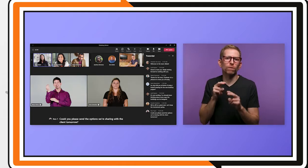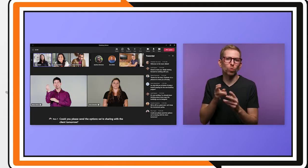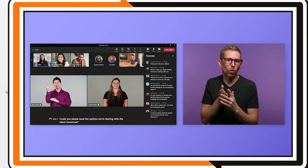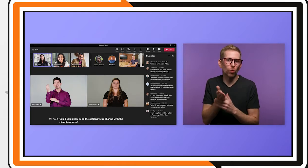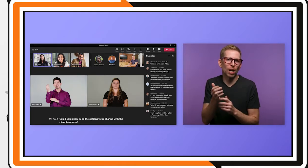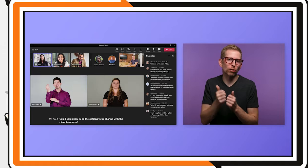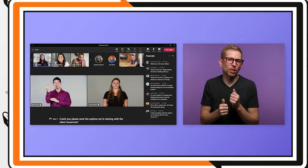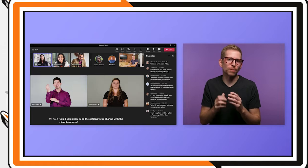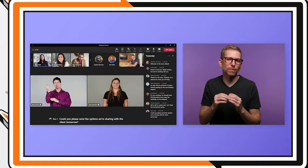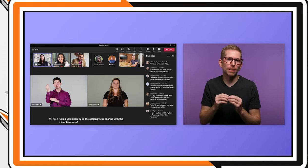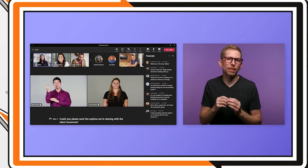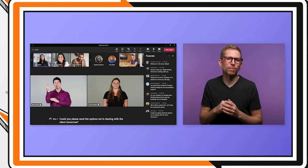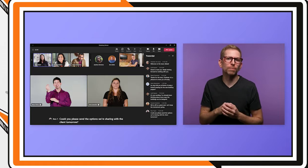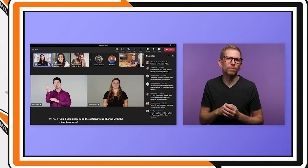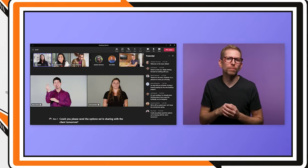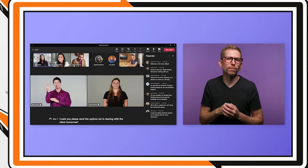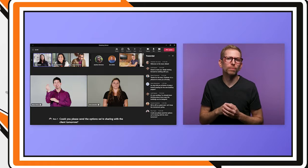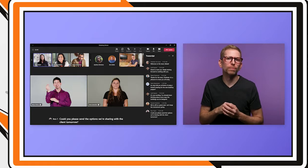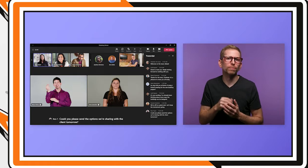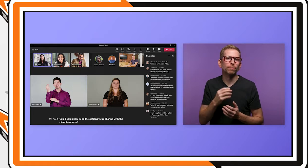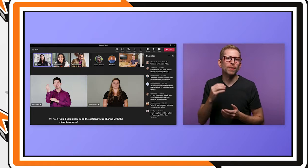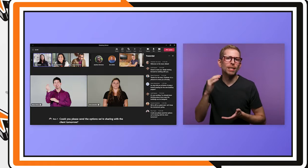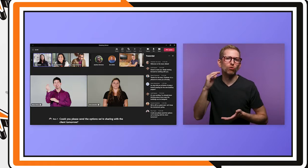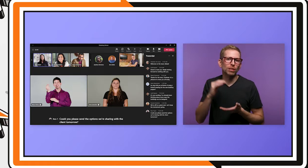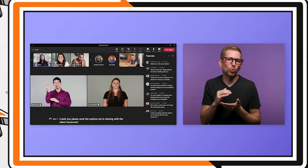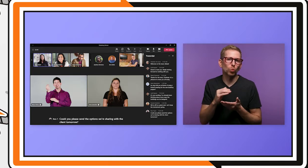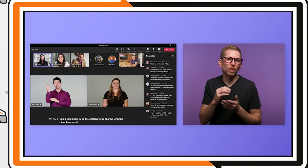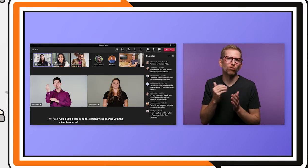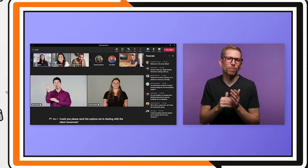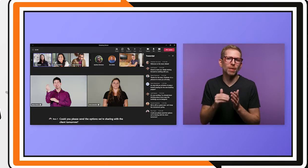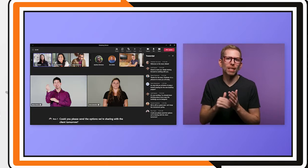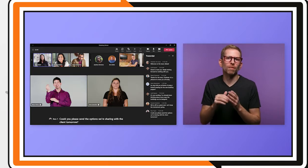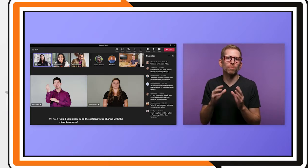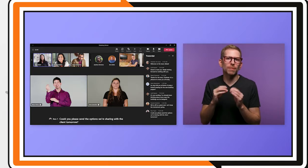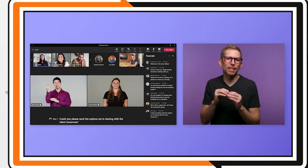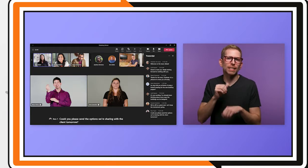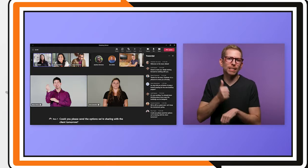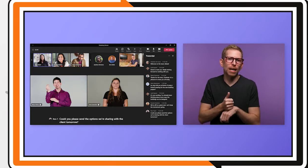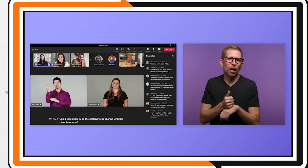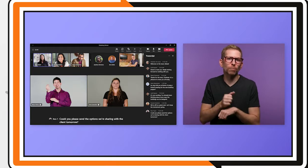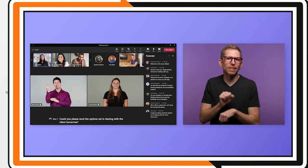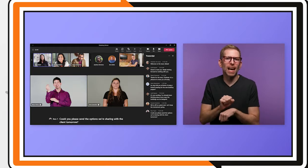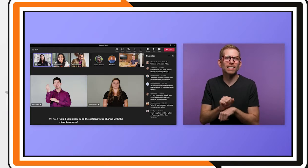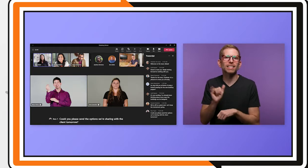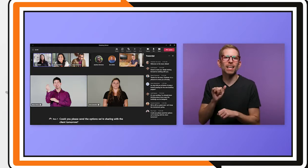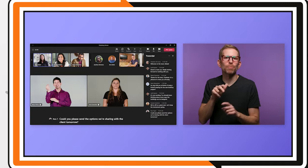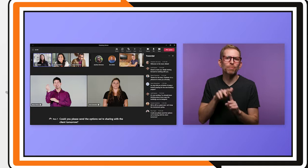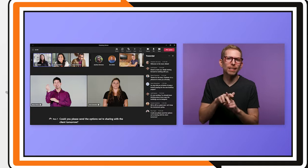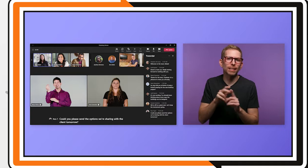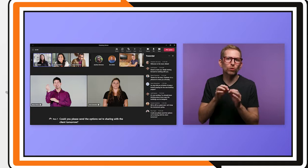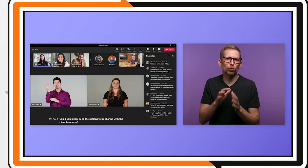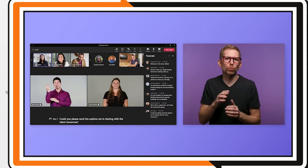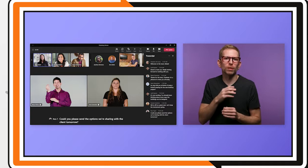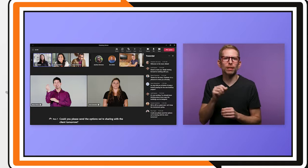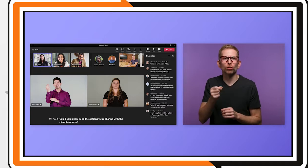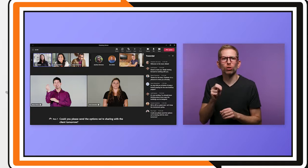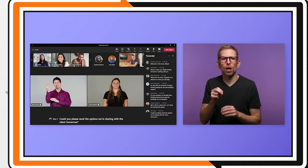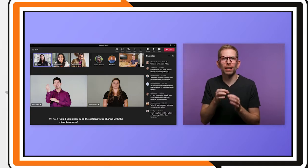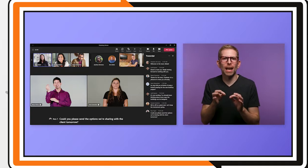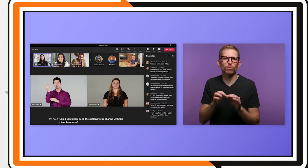will be able to see the interpreters spotlighted, so you might be wondering how to enable Sign Language View for your team. At this point in time, Microsoft is promising